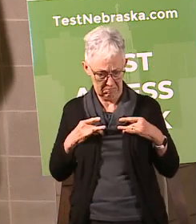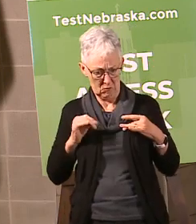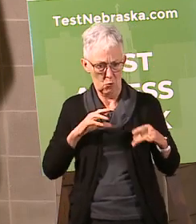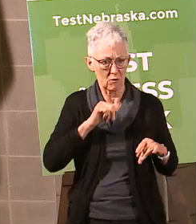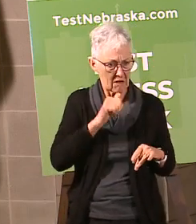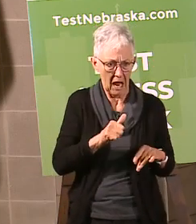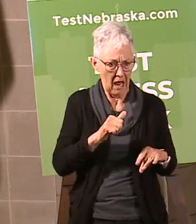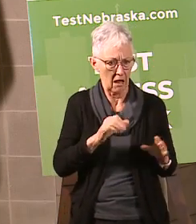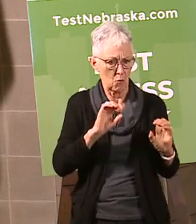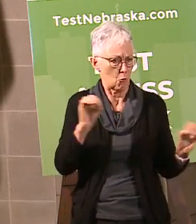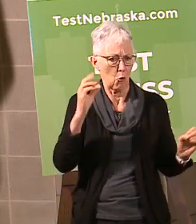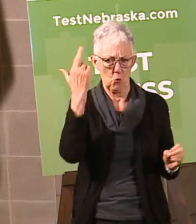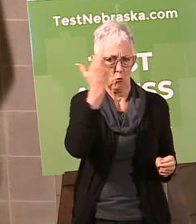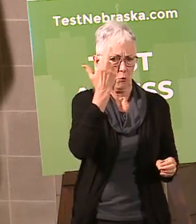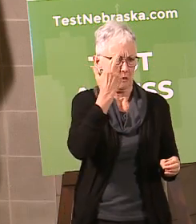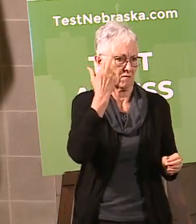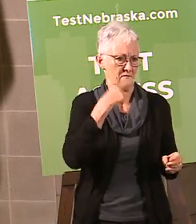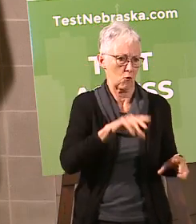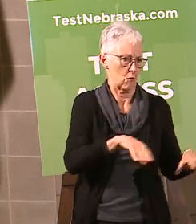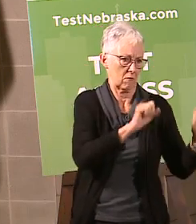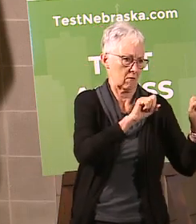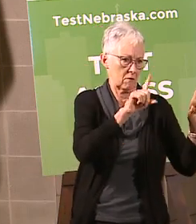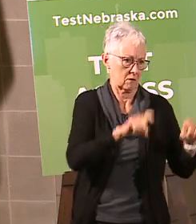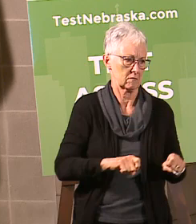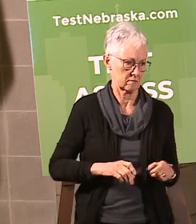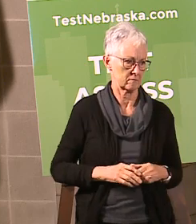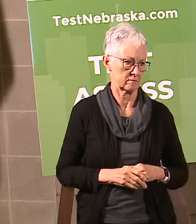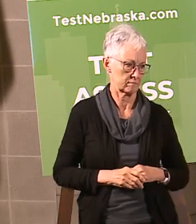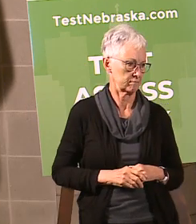appropriately to be able to handle our inmate population.